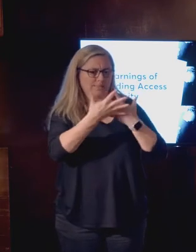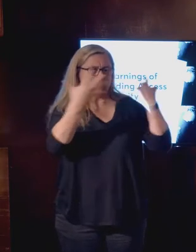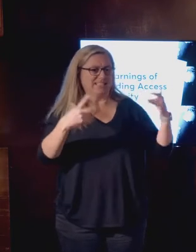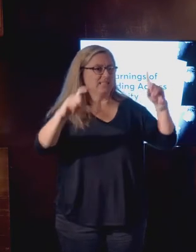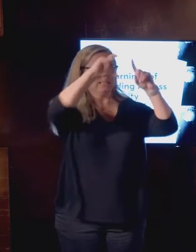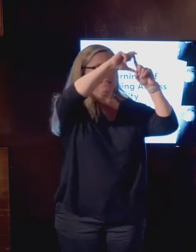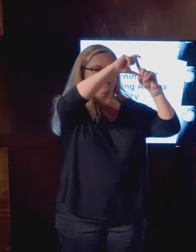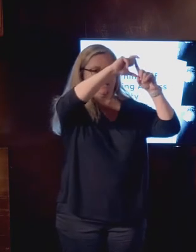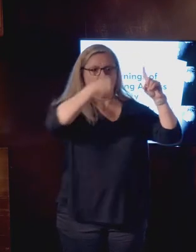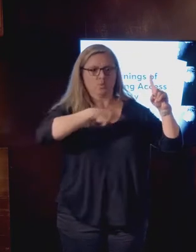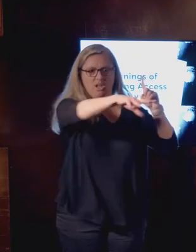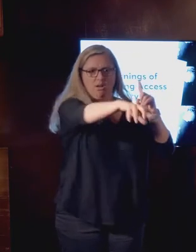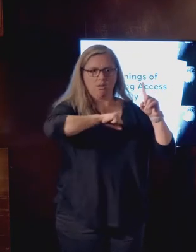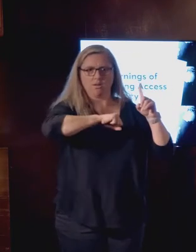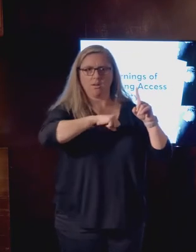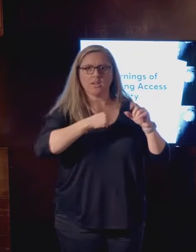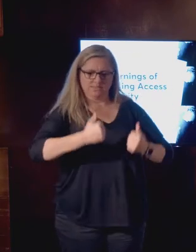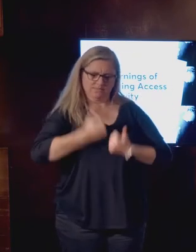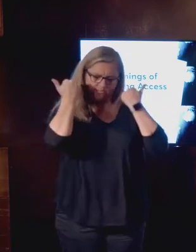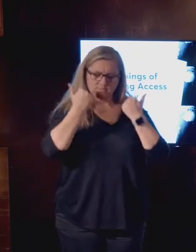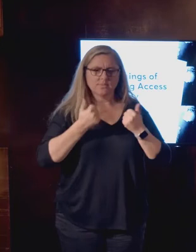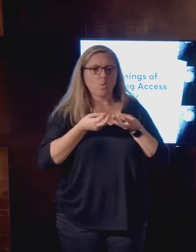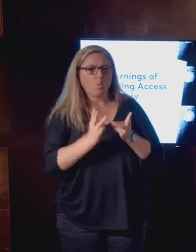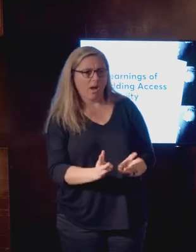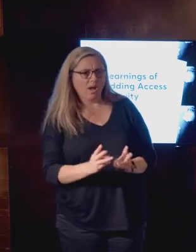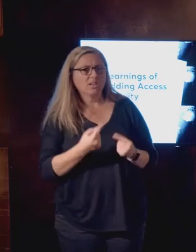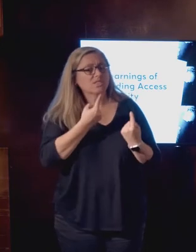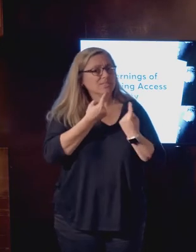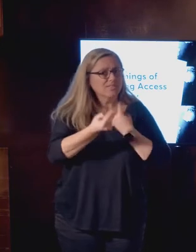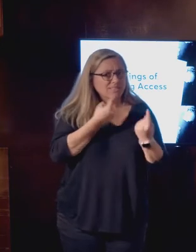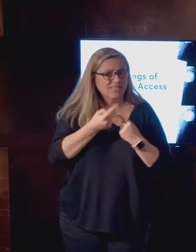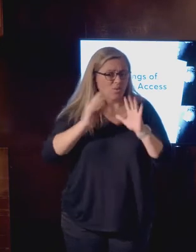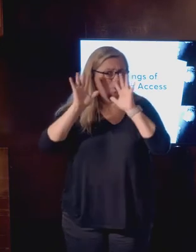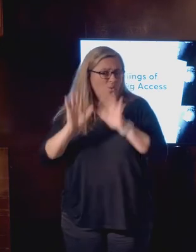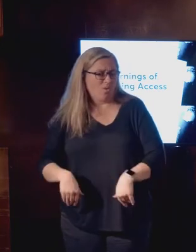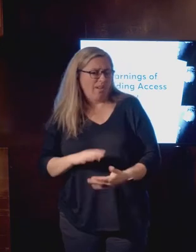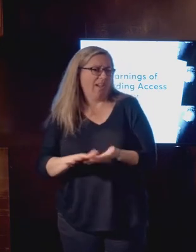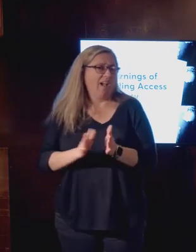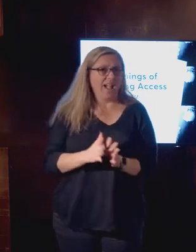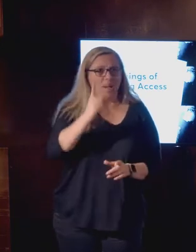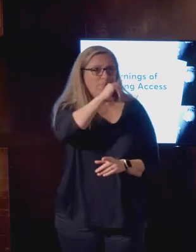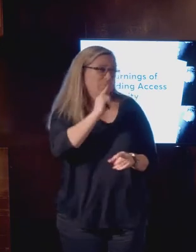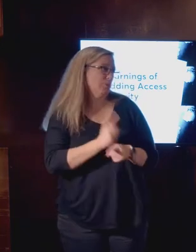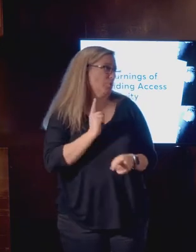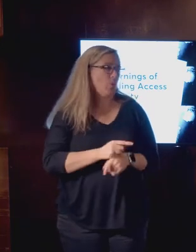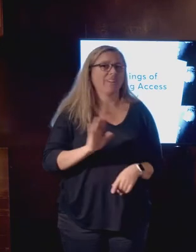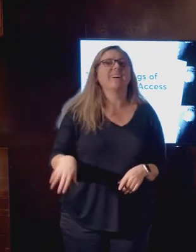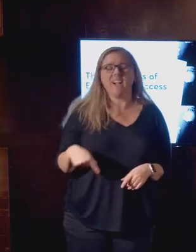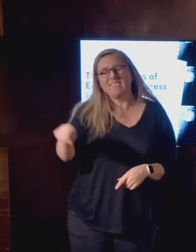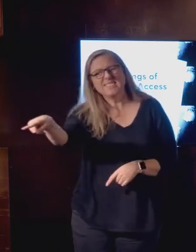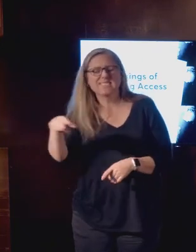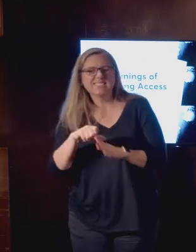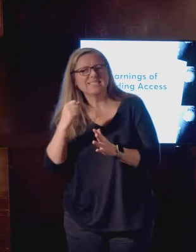it's all about how we do things our own way. She describes the appalling way that lip service is paid to audience members with a